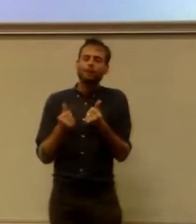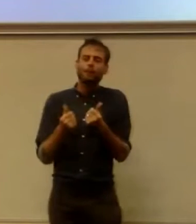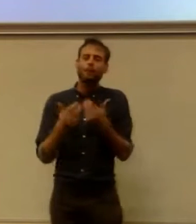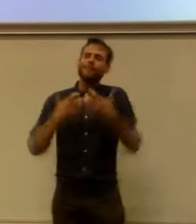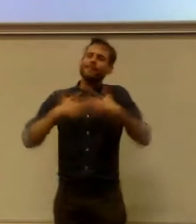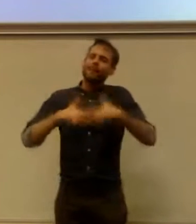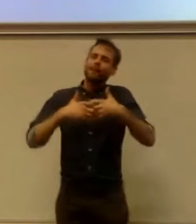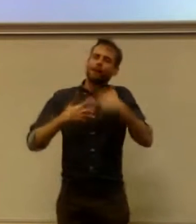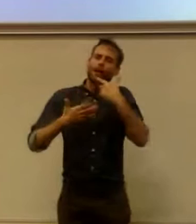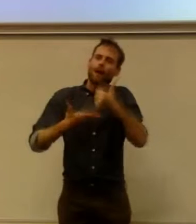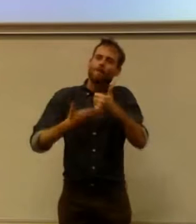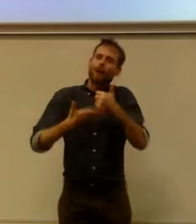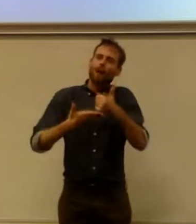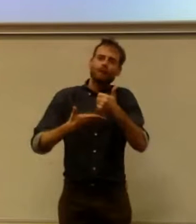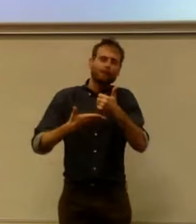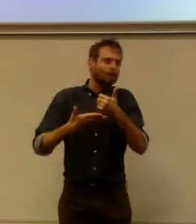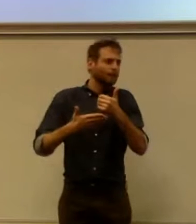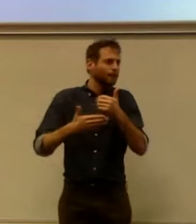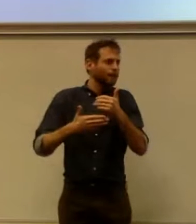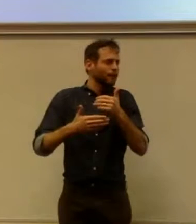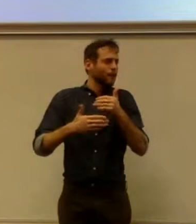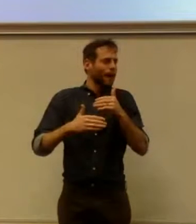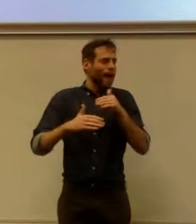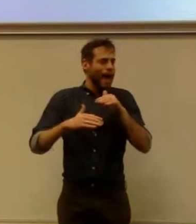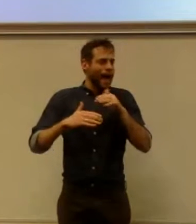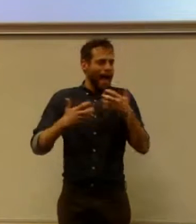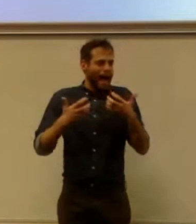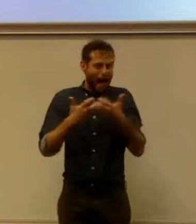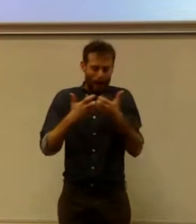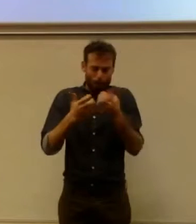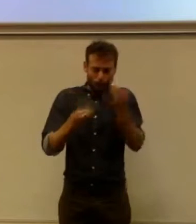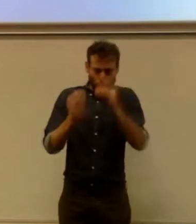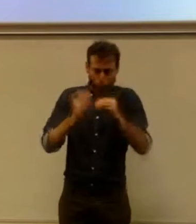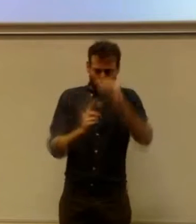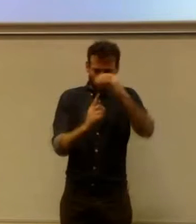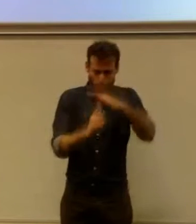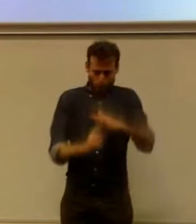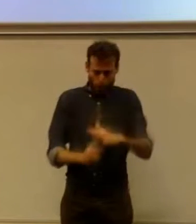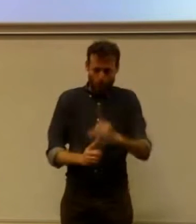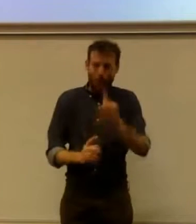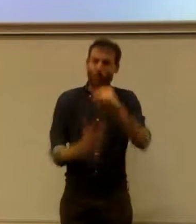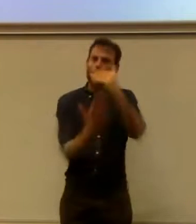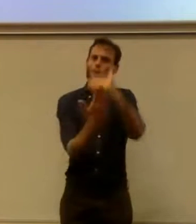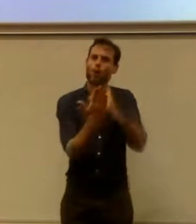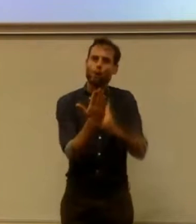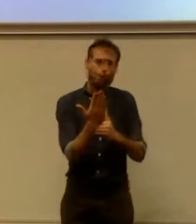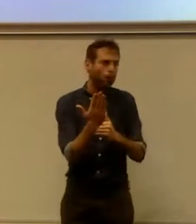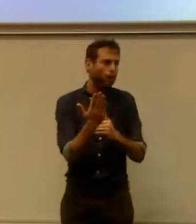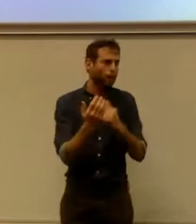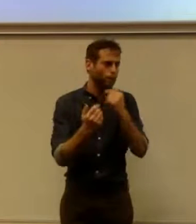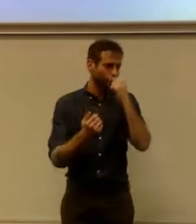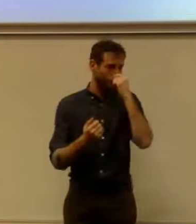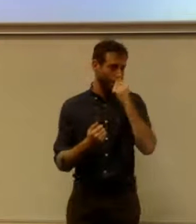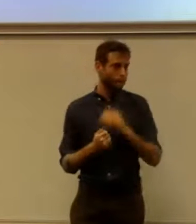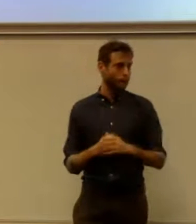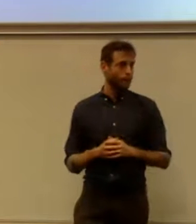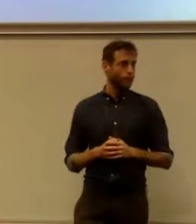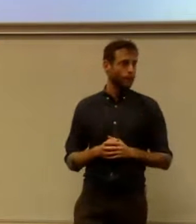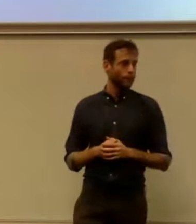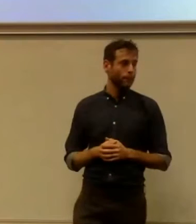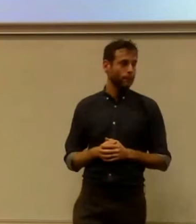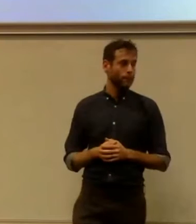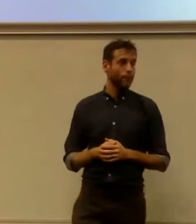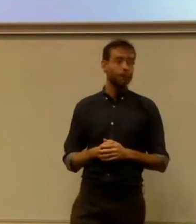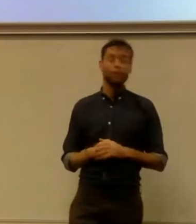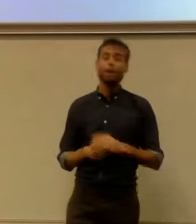plan, but I think it would be premature to do that until we have the national plan and we know what the priorities are. But not everything has to wait for